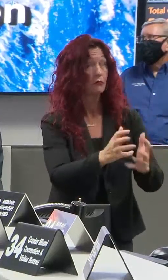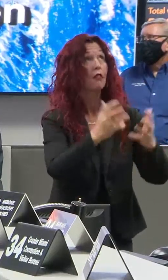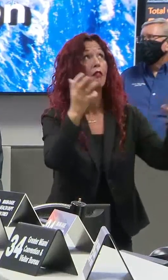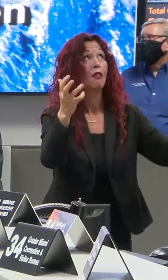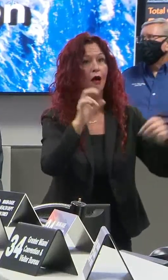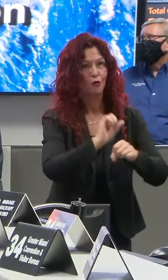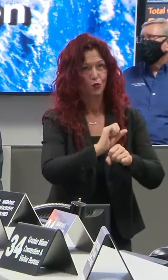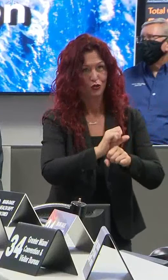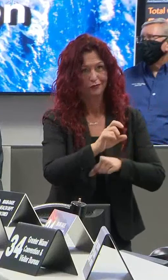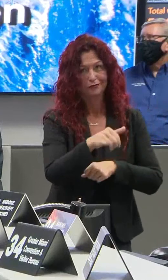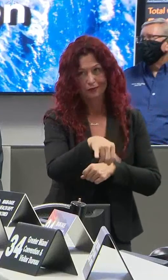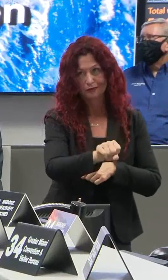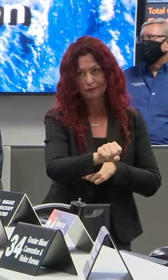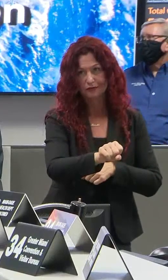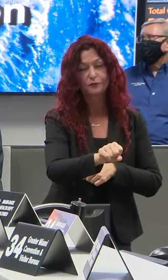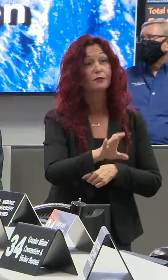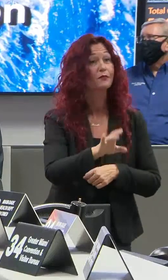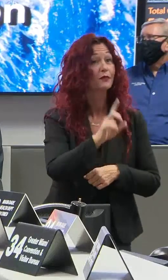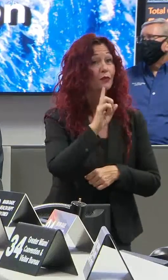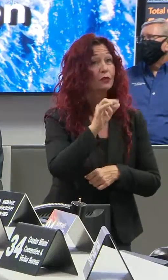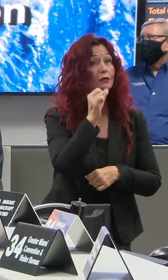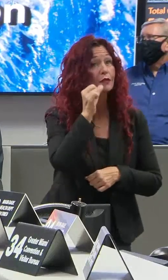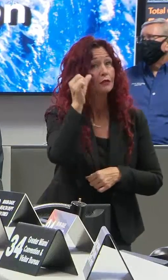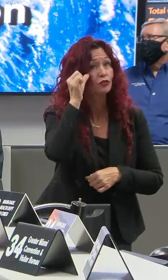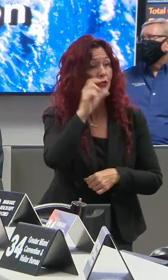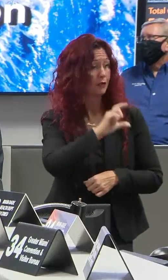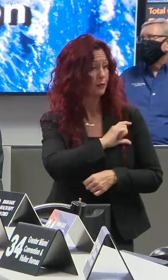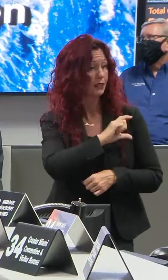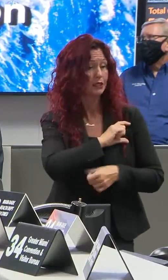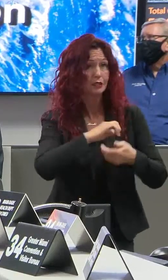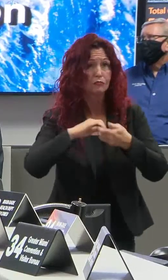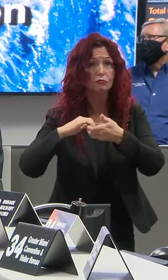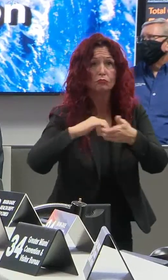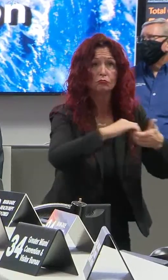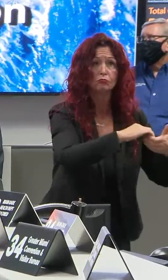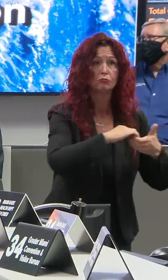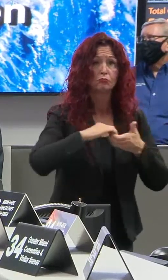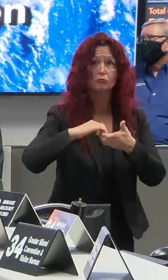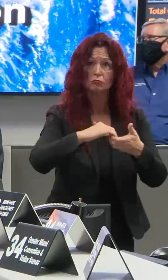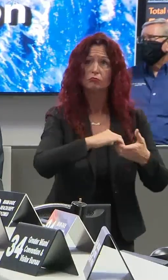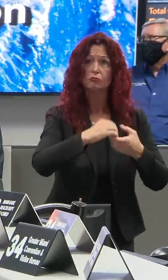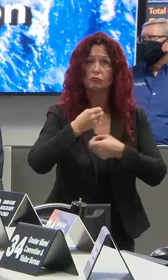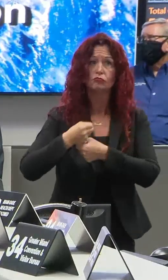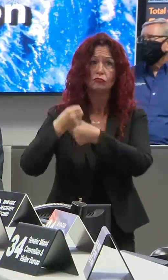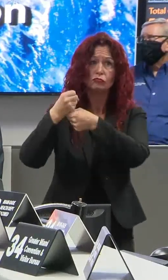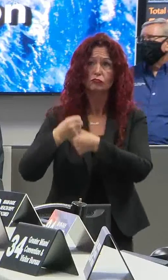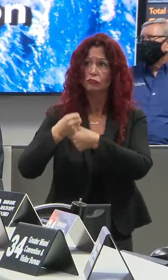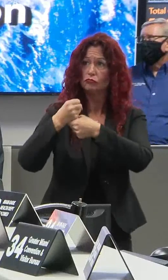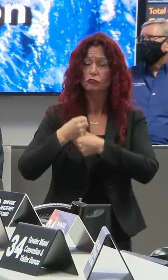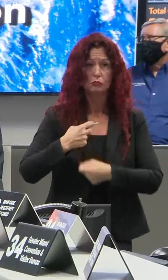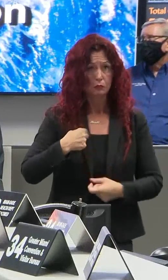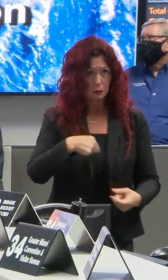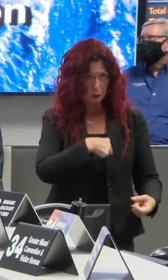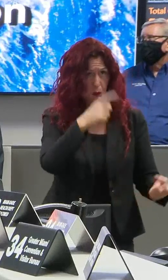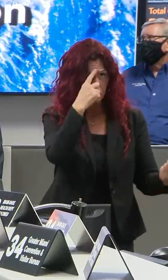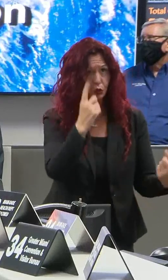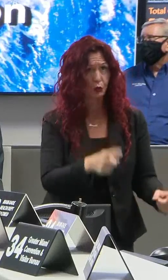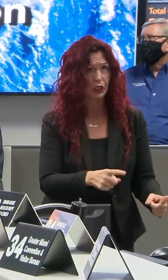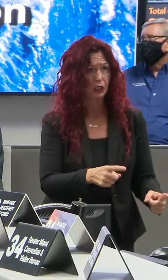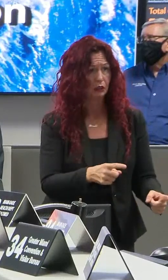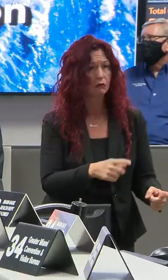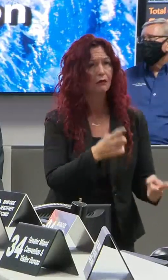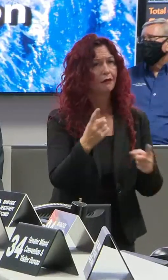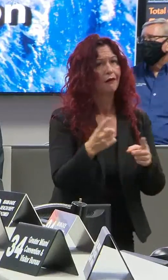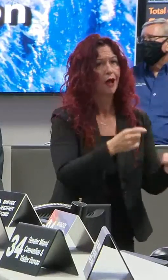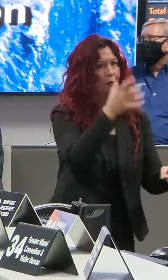their chorus. What happened in Minneapolis should never have happened, and justice needs to be served